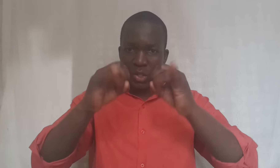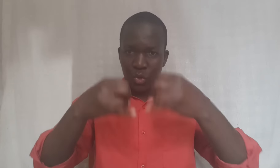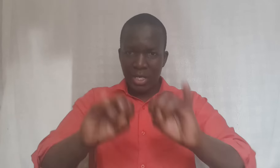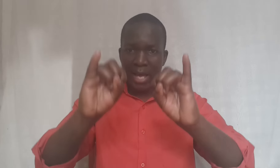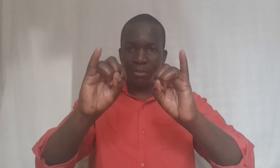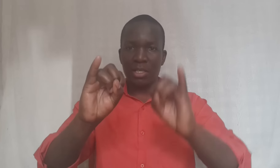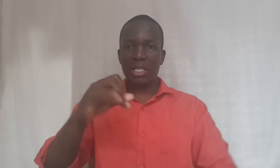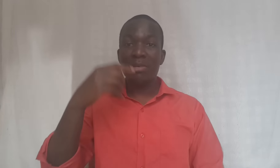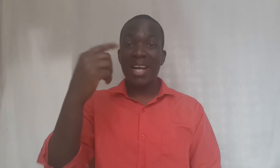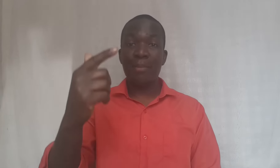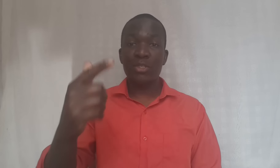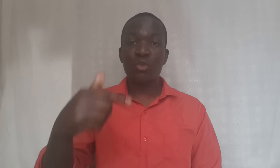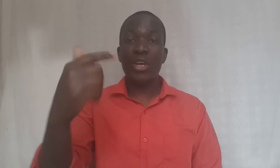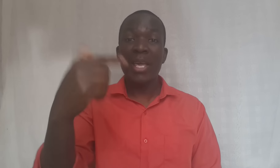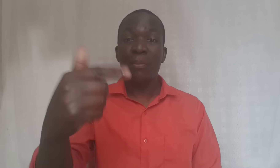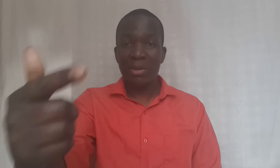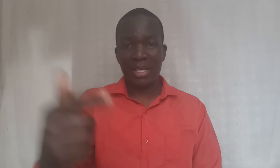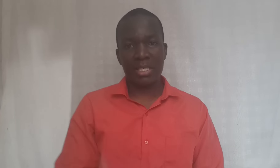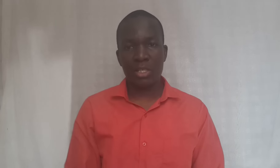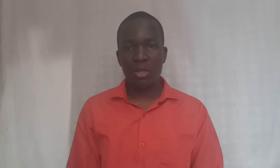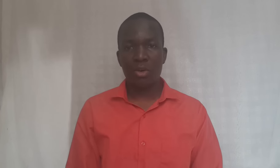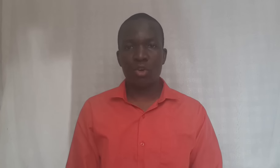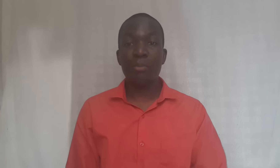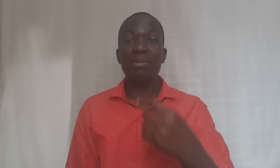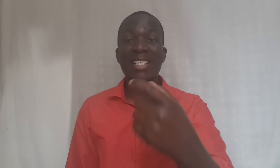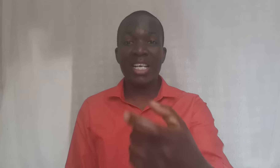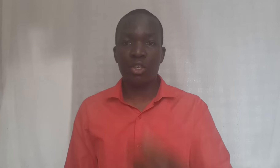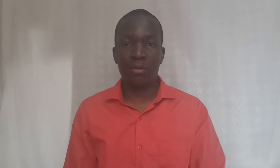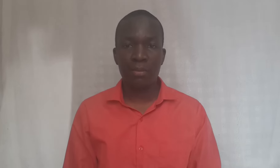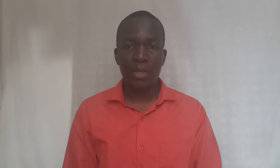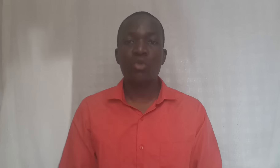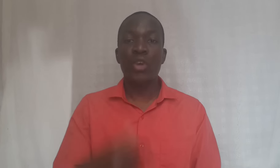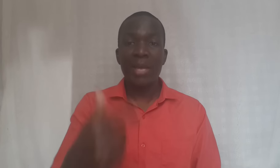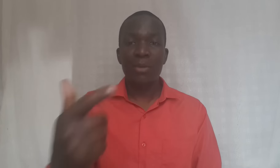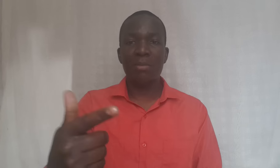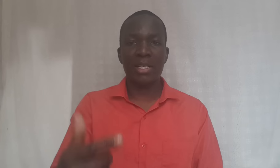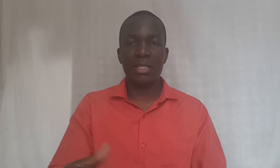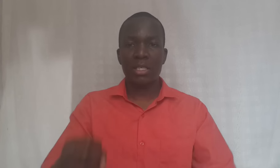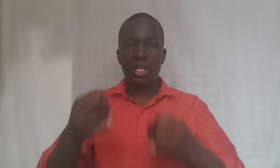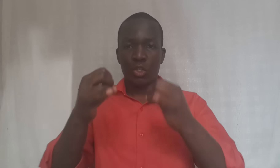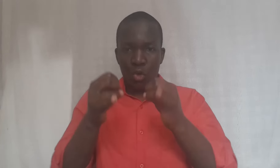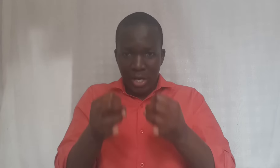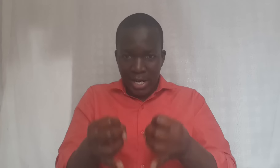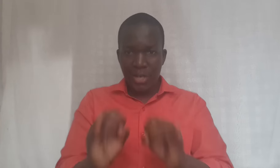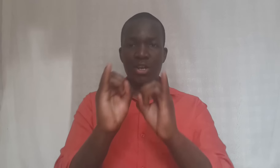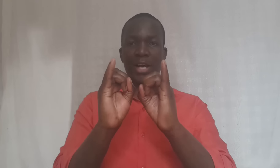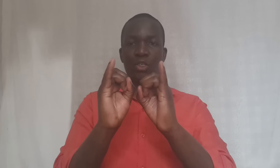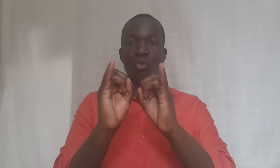2 times, it becomes to implement or implementation, to implement. So introduction